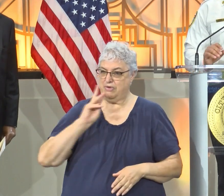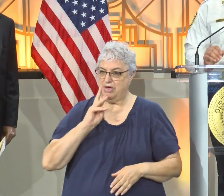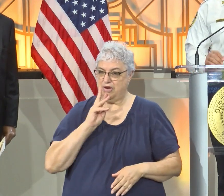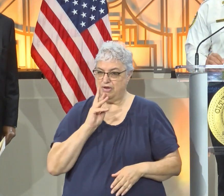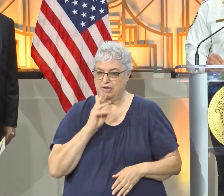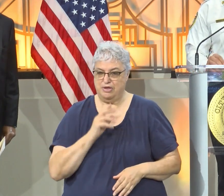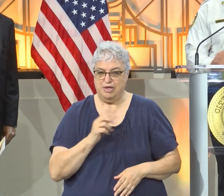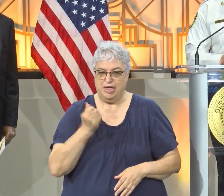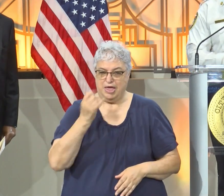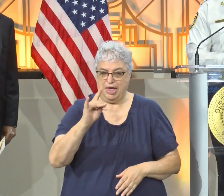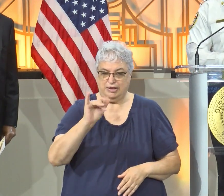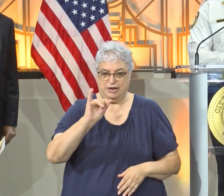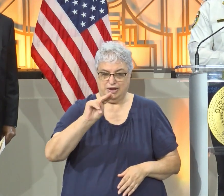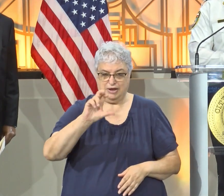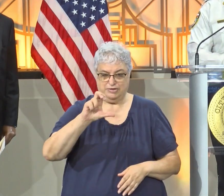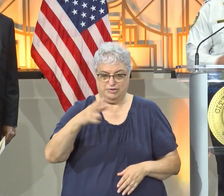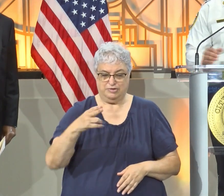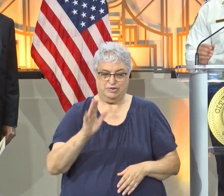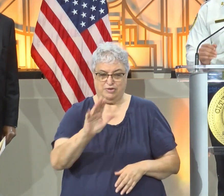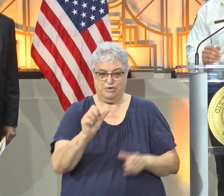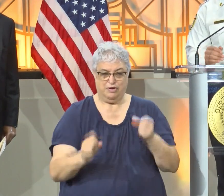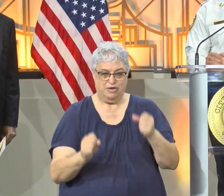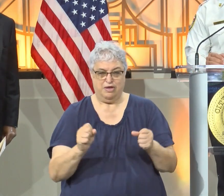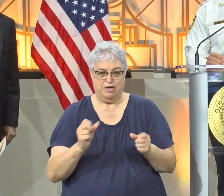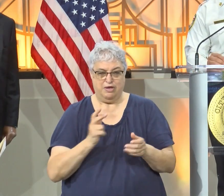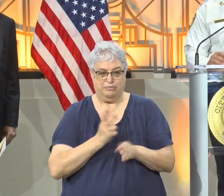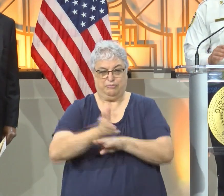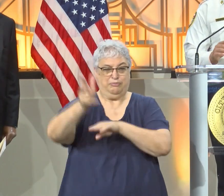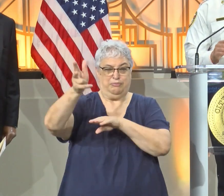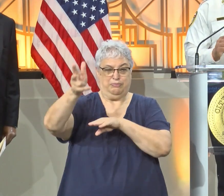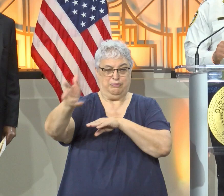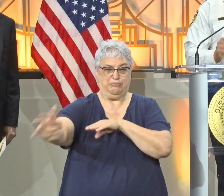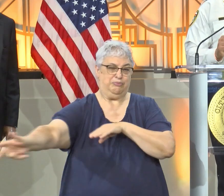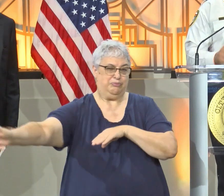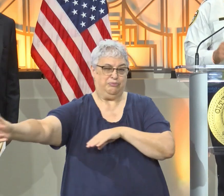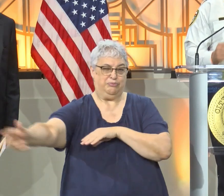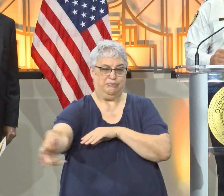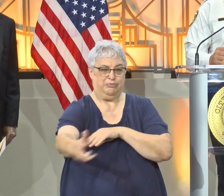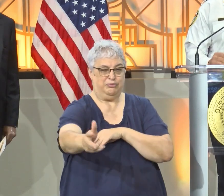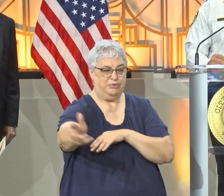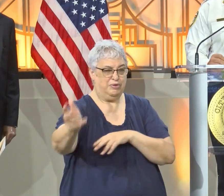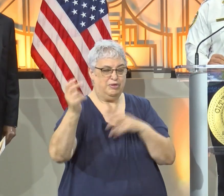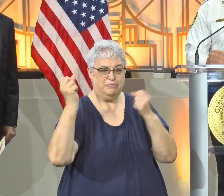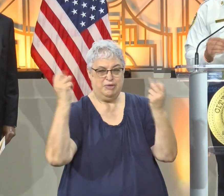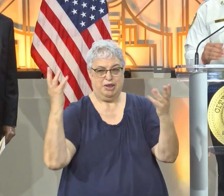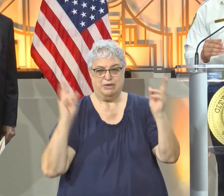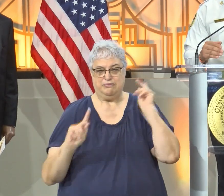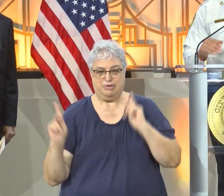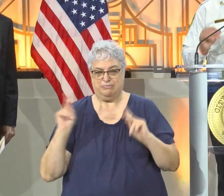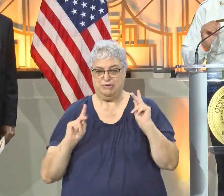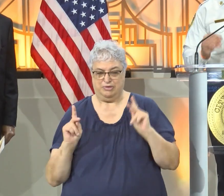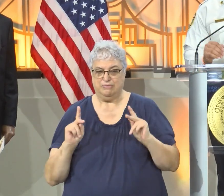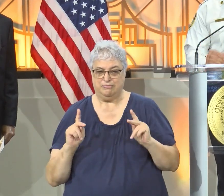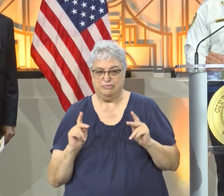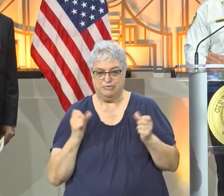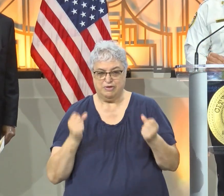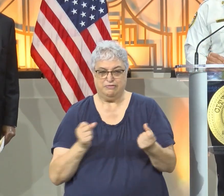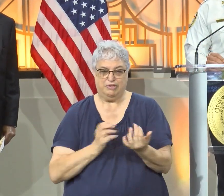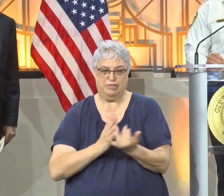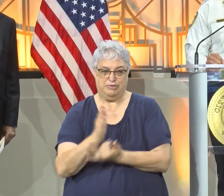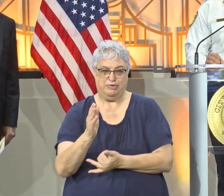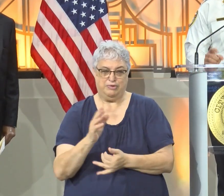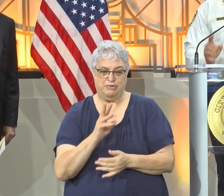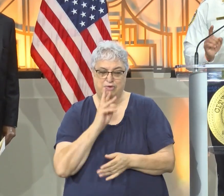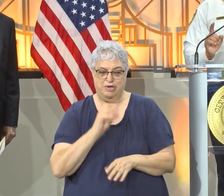doesn't take but 18 inches for your car to be swept away, and we've lost too many people because people are driving through these